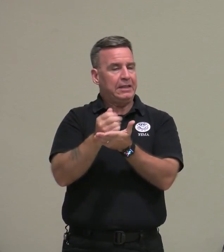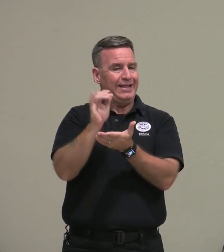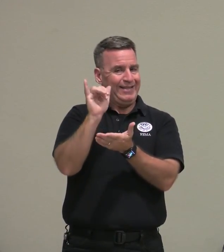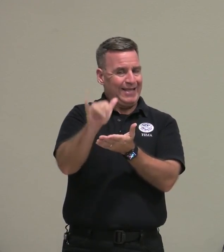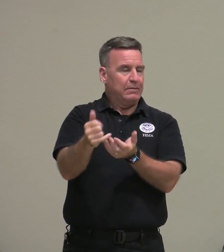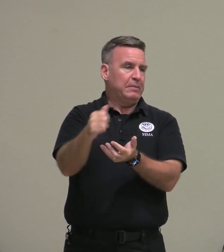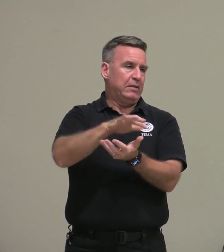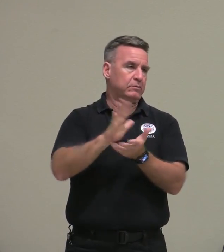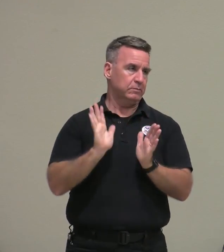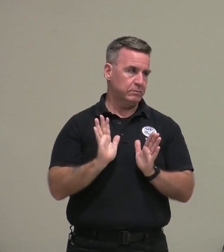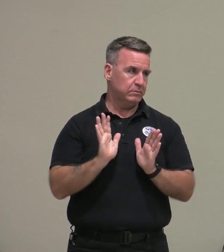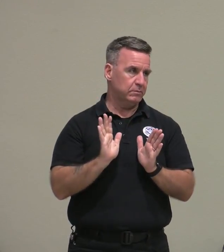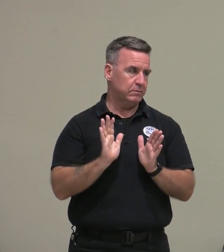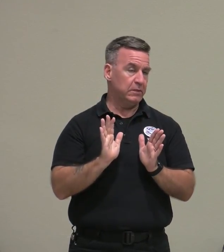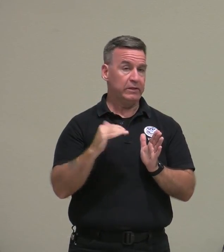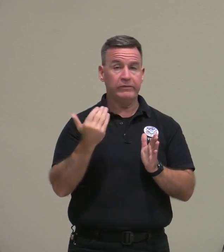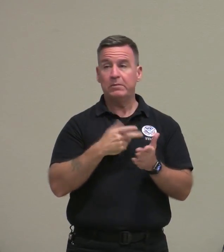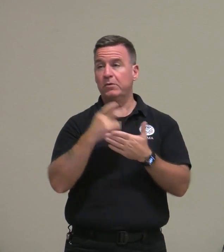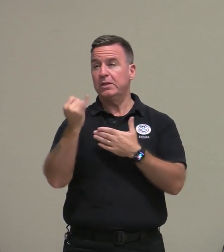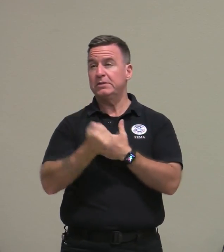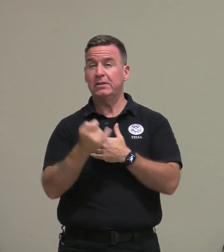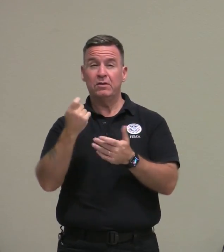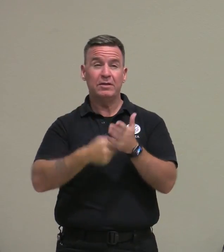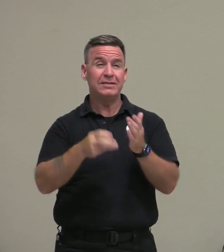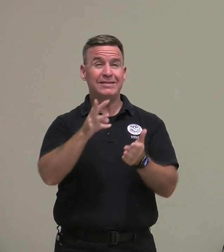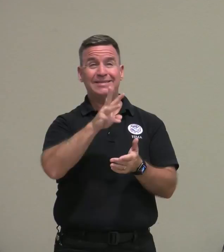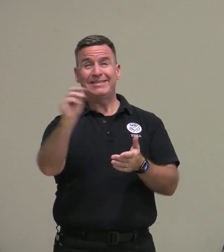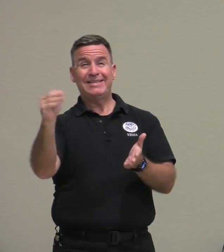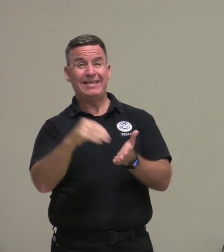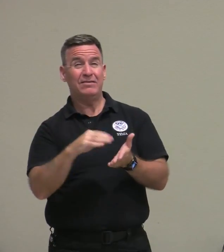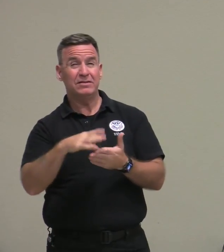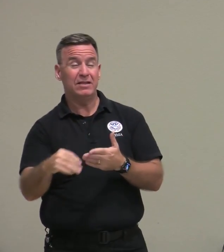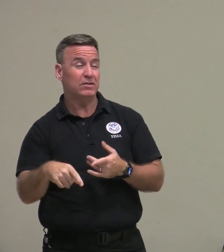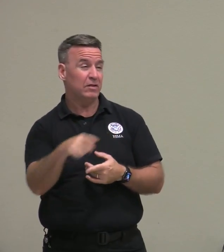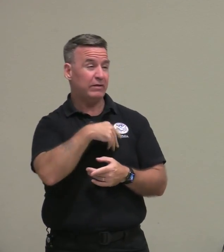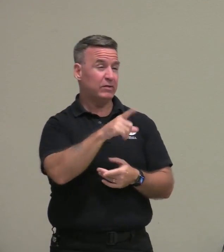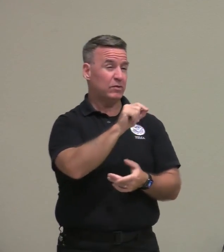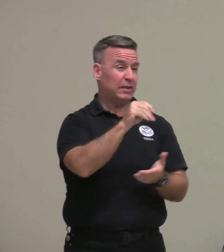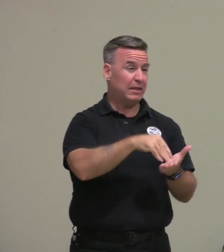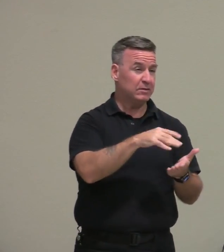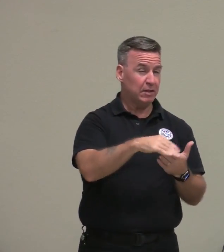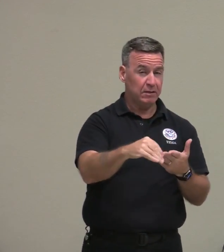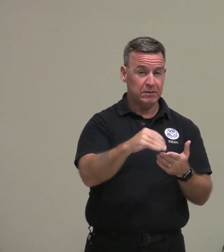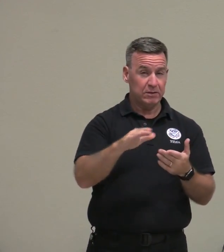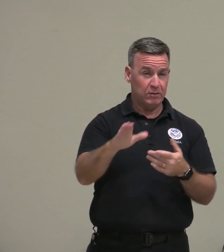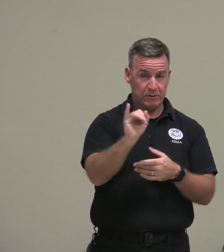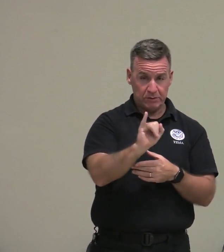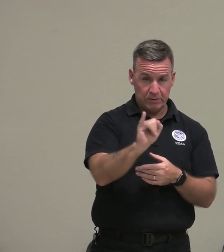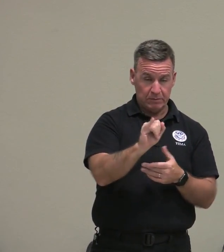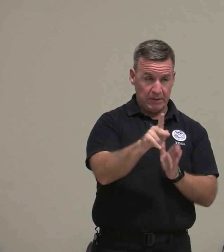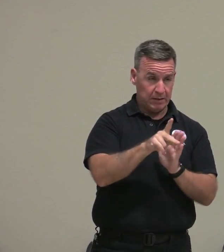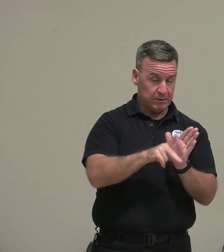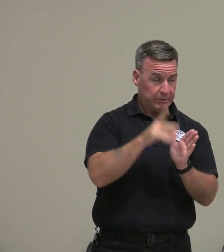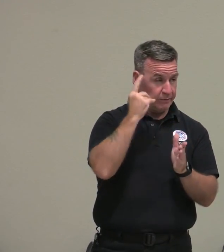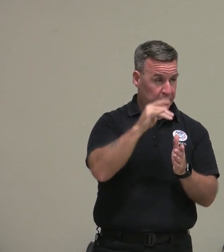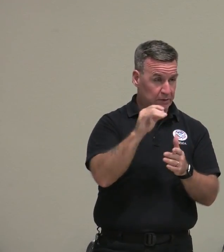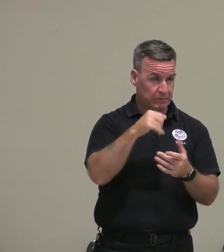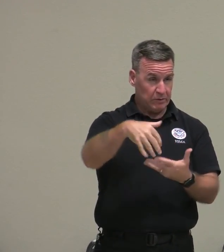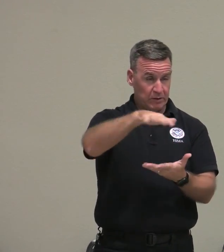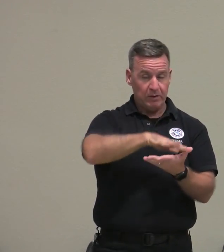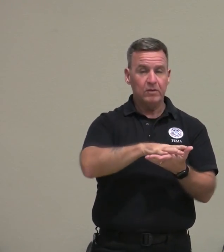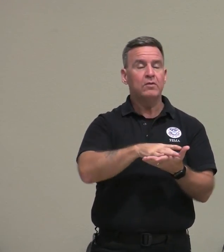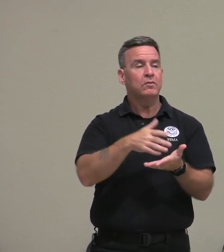that amount. If our project costs $60,000, and you have $20,000 in your insurance policy for debris,